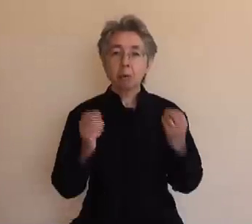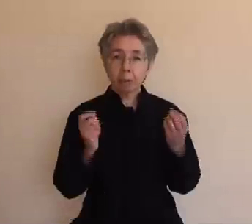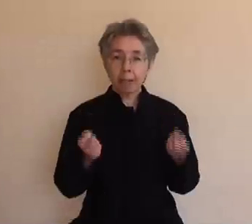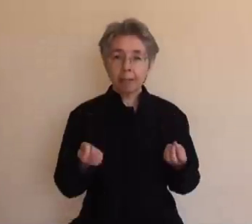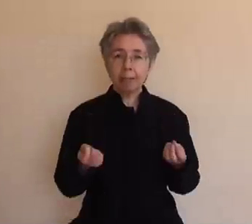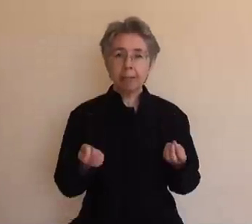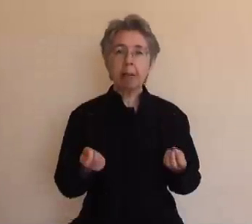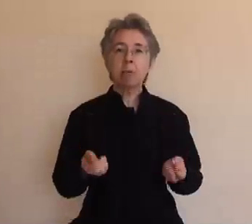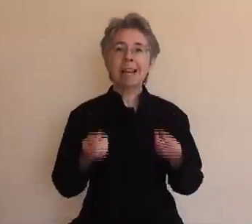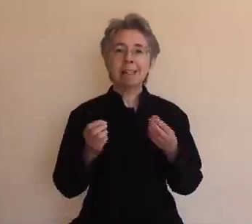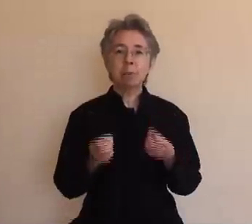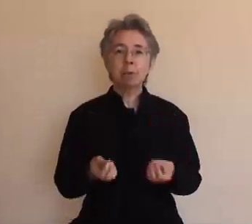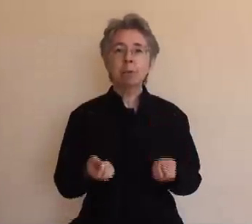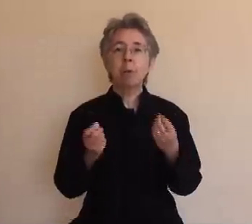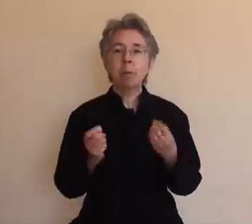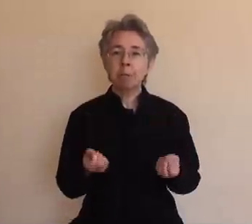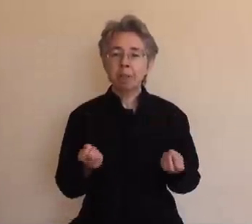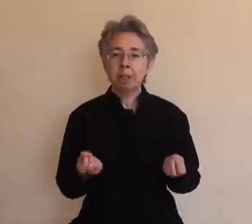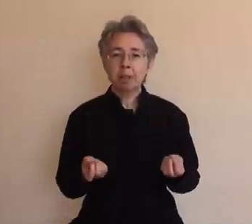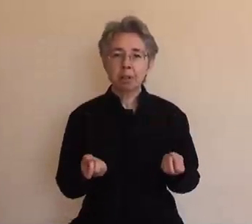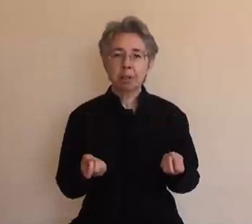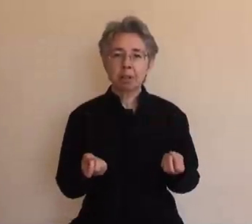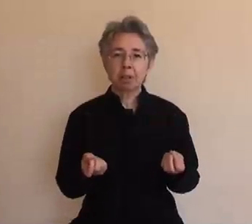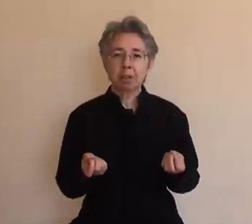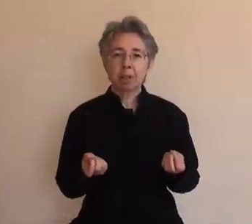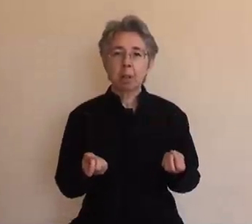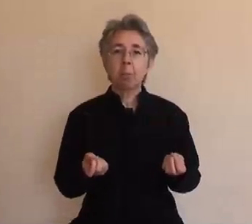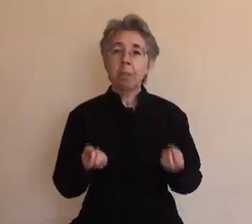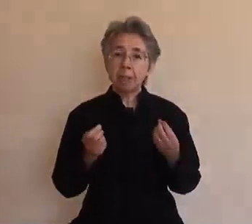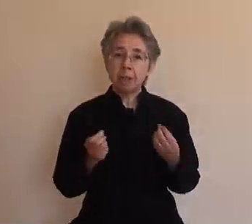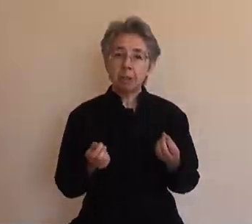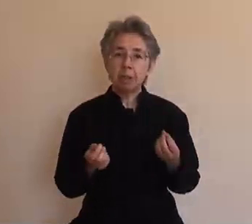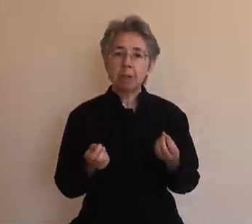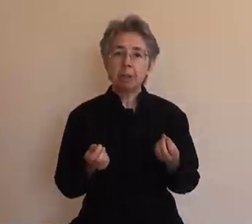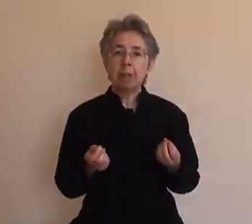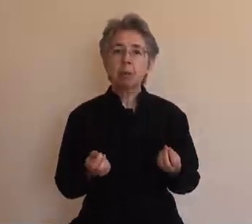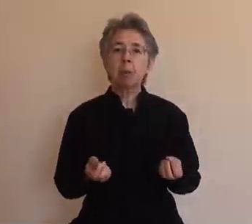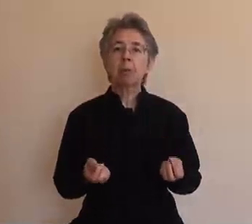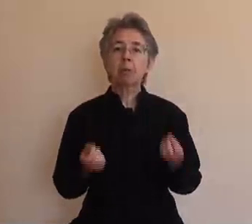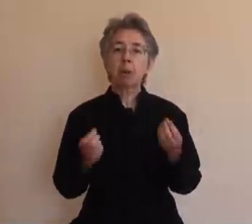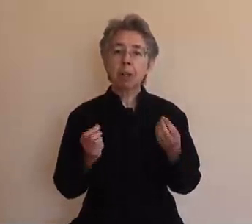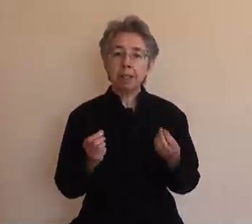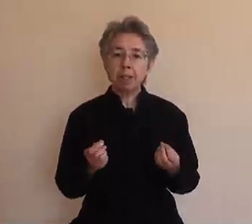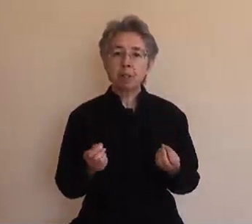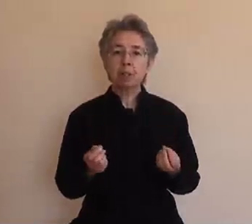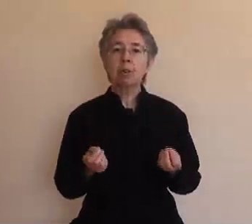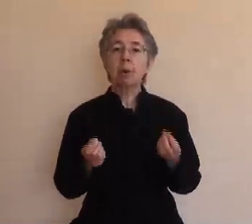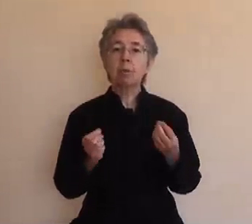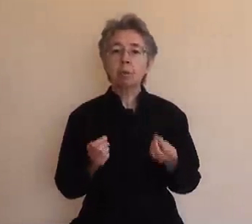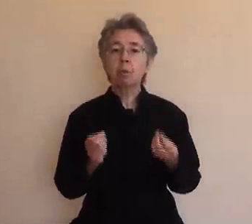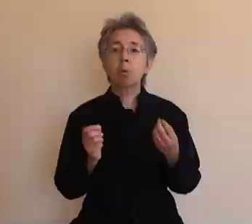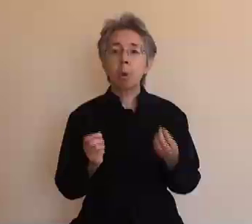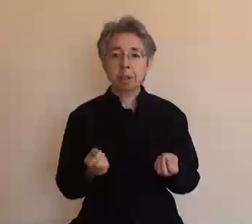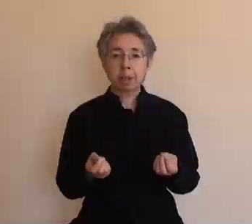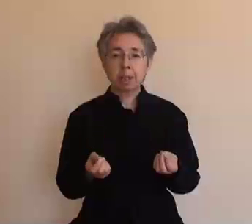So today, I would like to talk about meditation. Meditation is about the cultivation of two